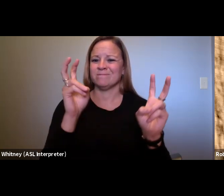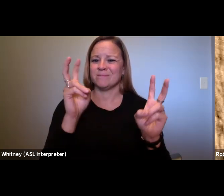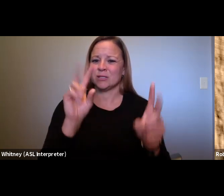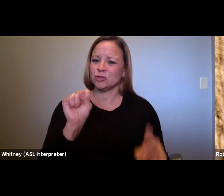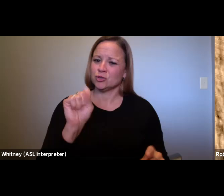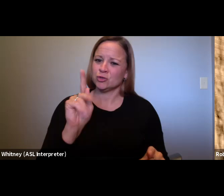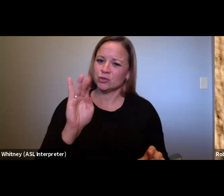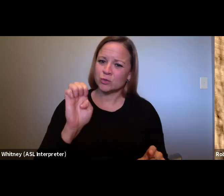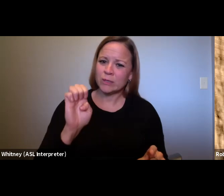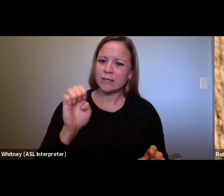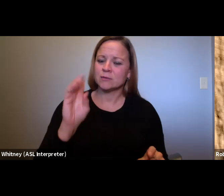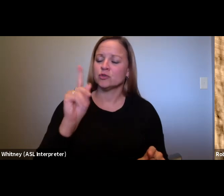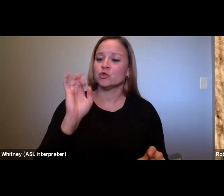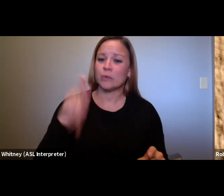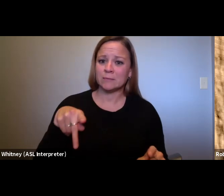unhoused move on